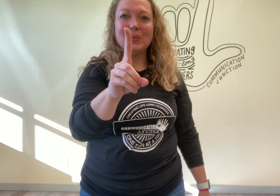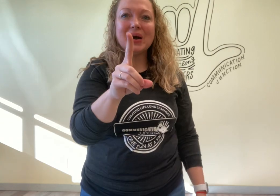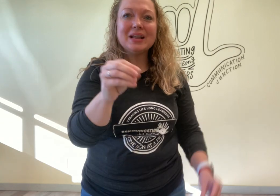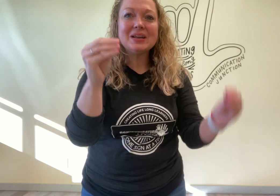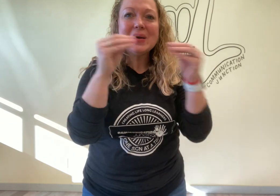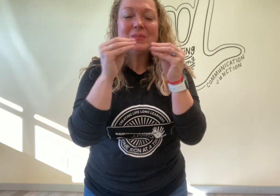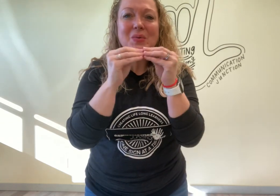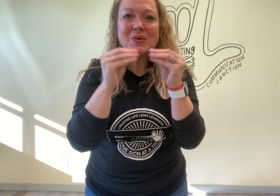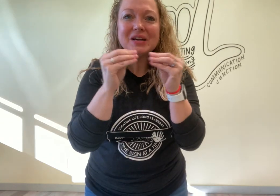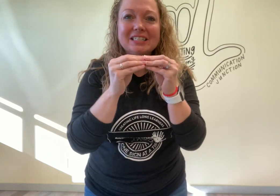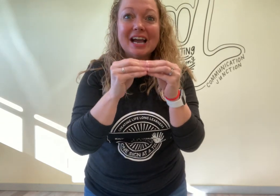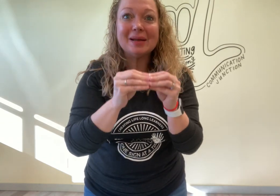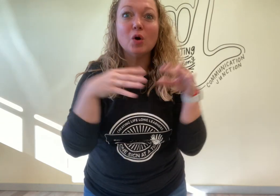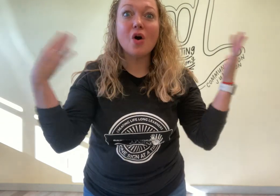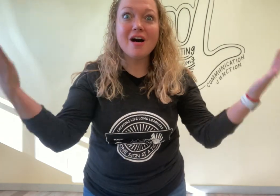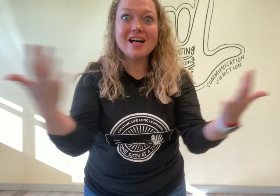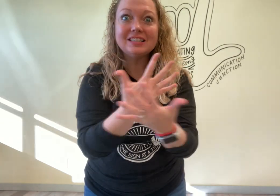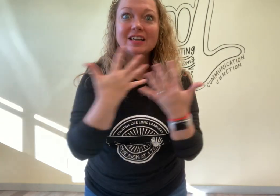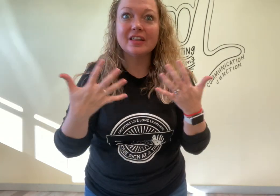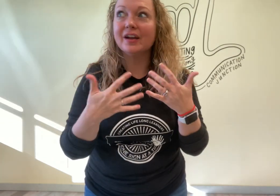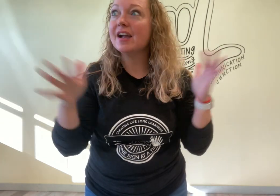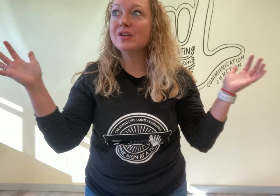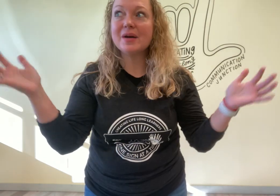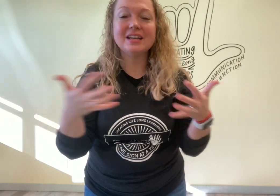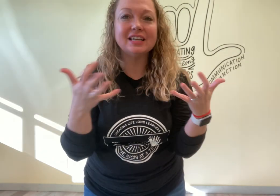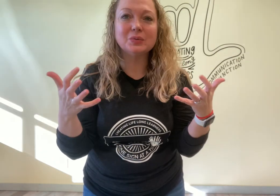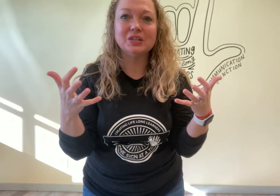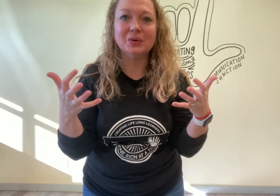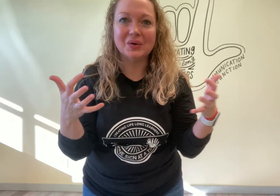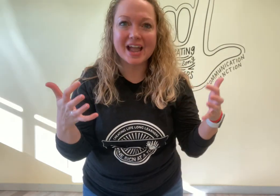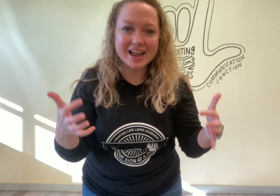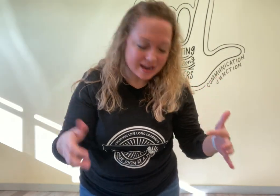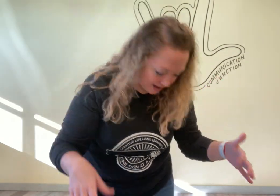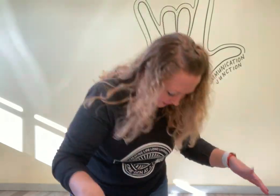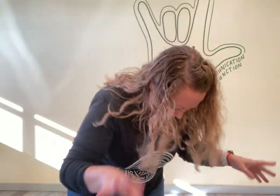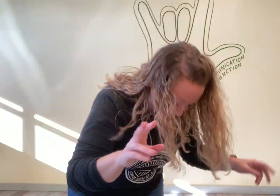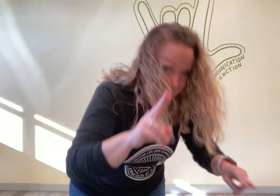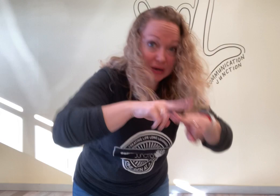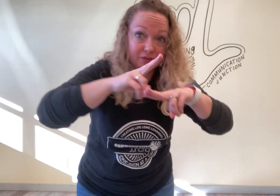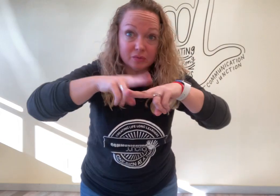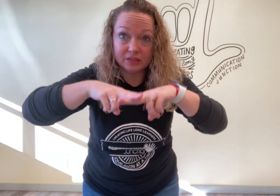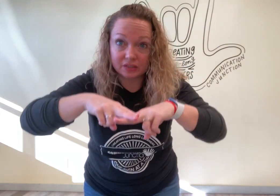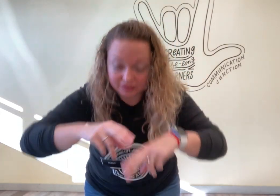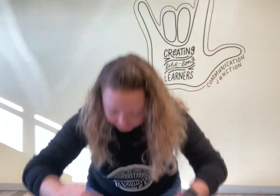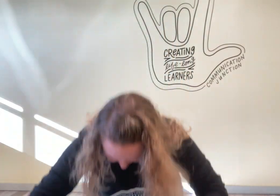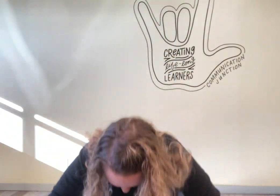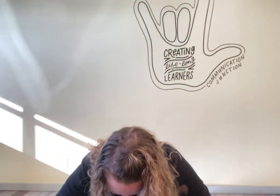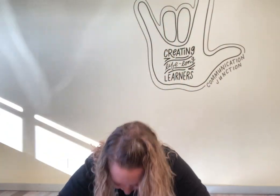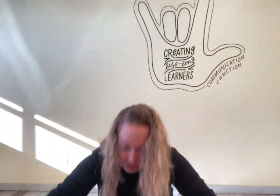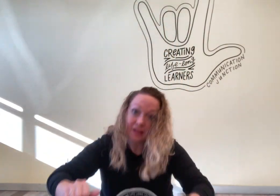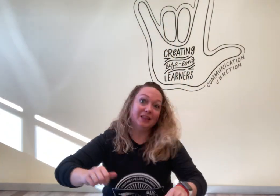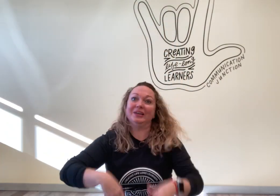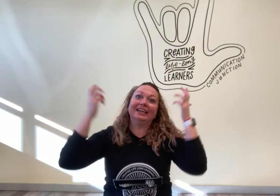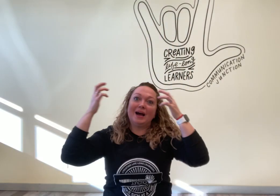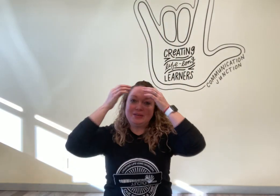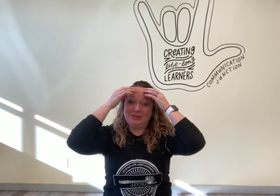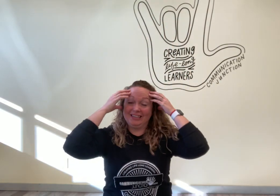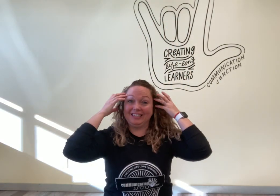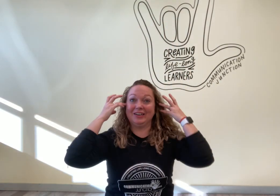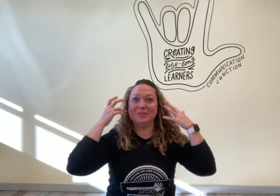one more time, all together. Everybody that's with you, okay? All right, remember we have to start sitting, and then we get up and we get to jump, right?